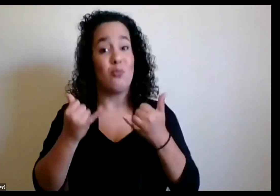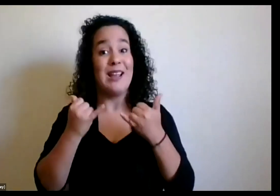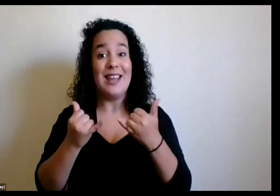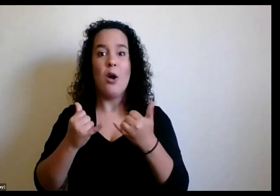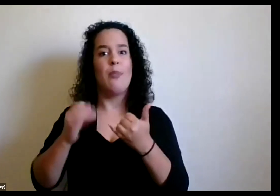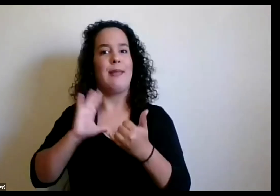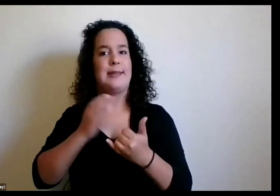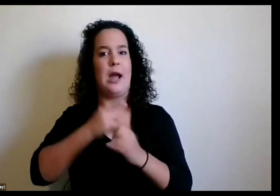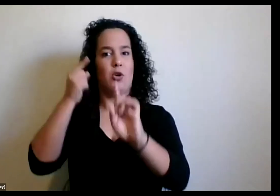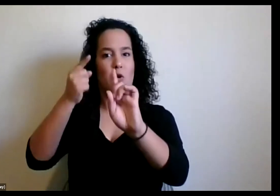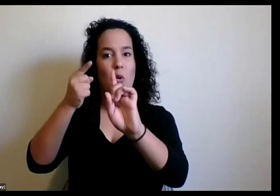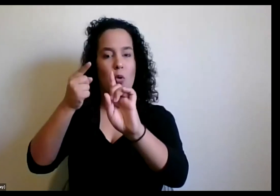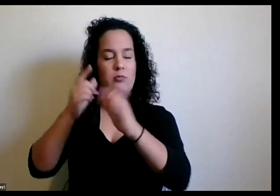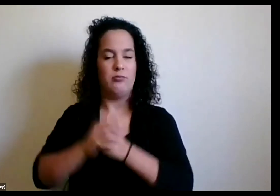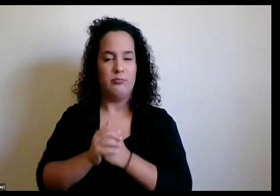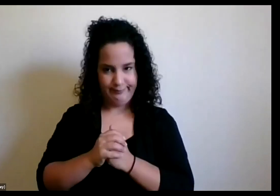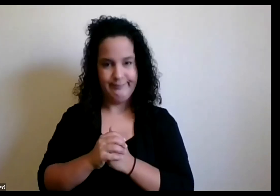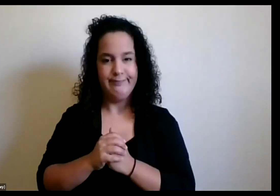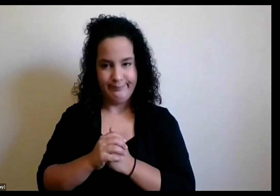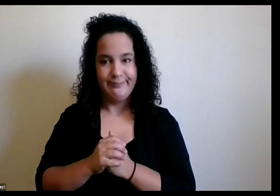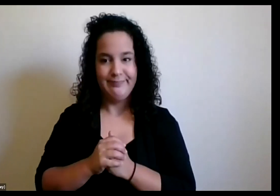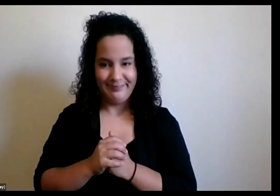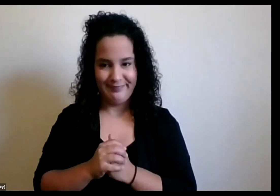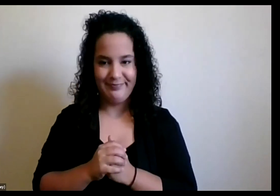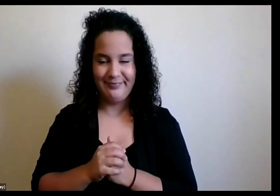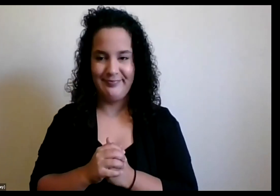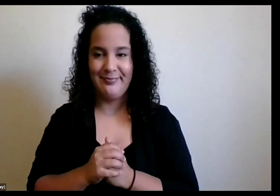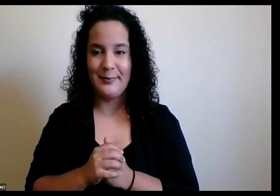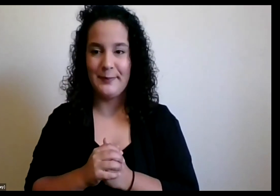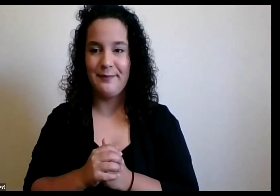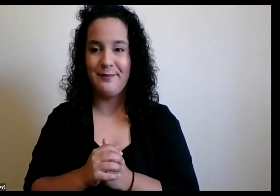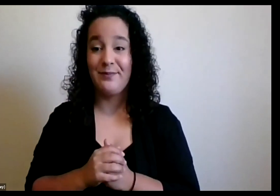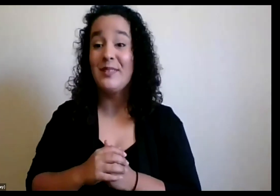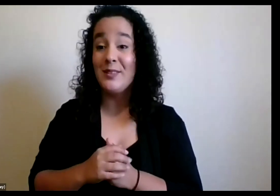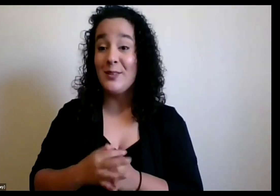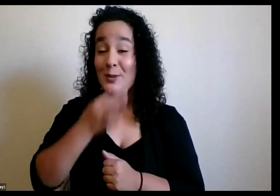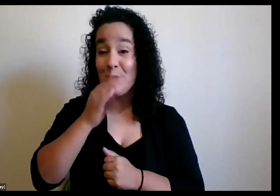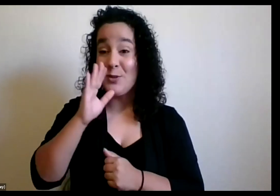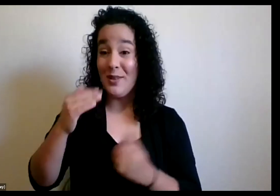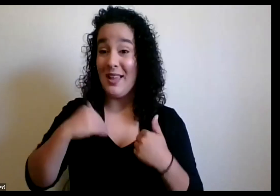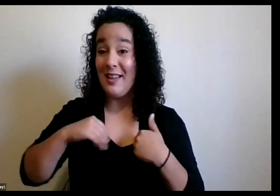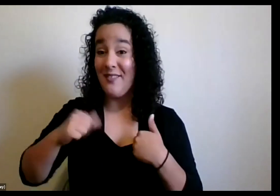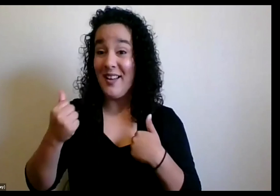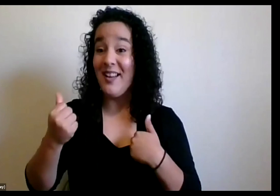gonna just queue us up for the next session. It's gonna be another narrative session with some powerful national research.